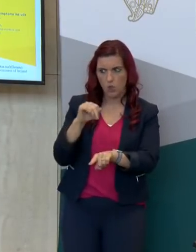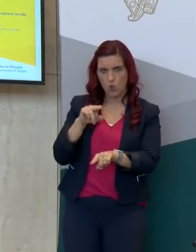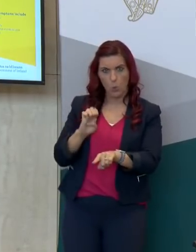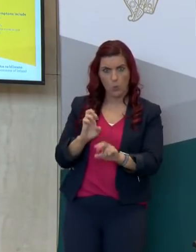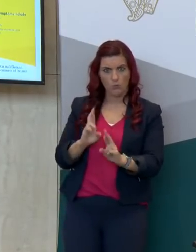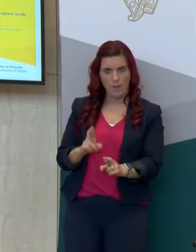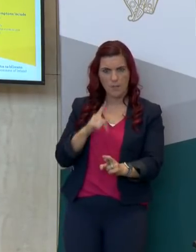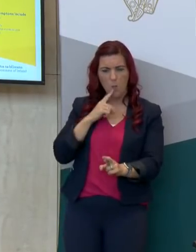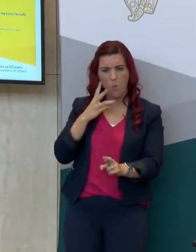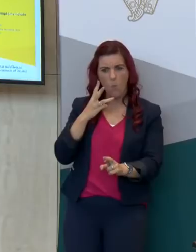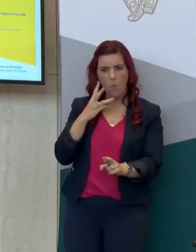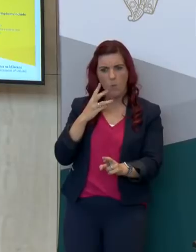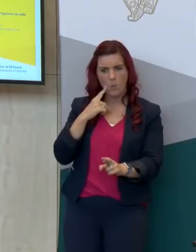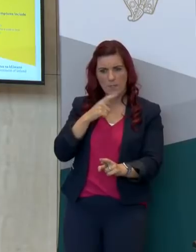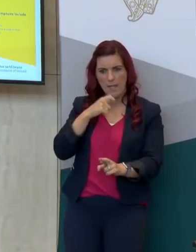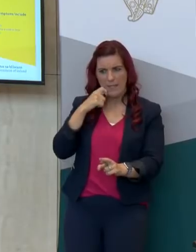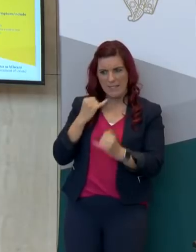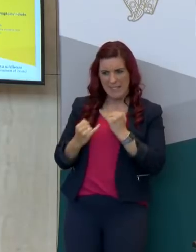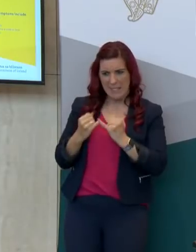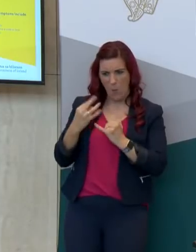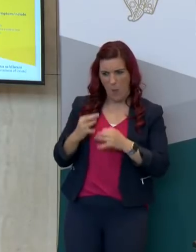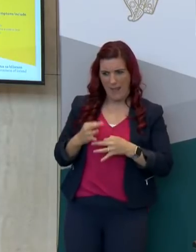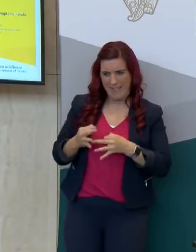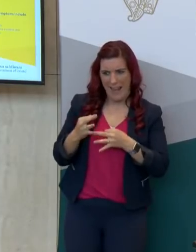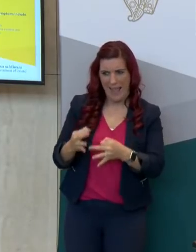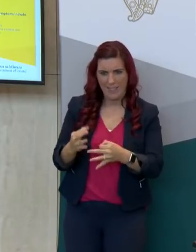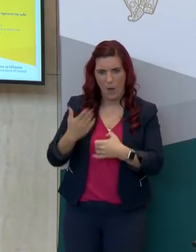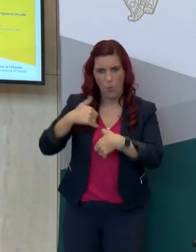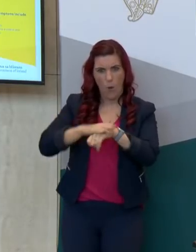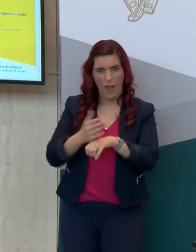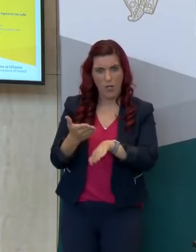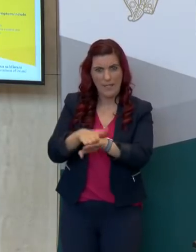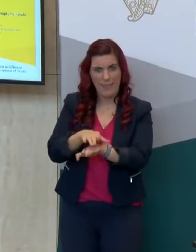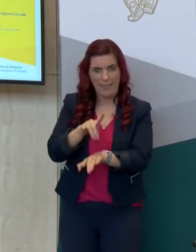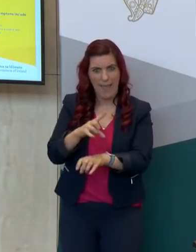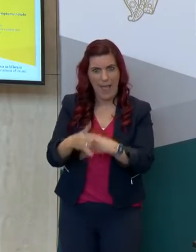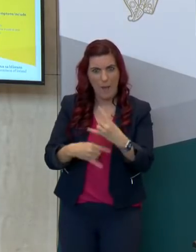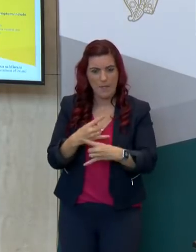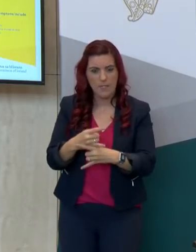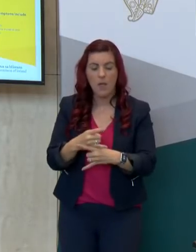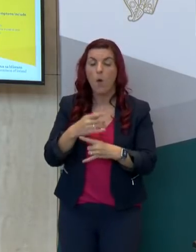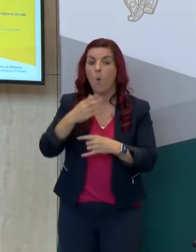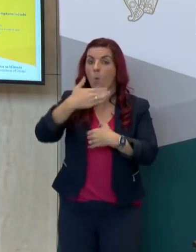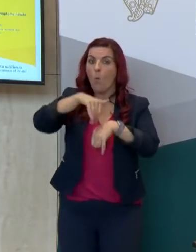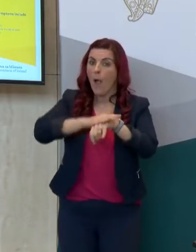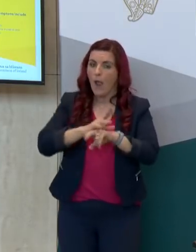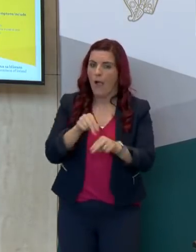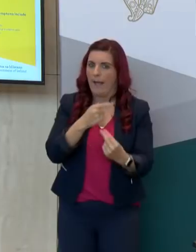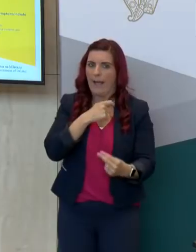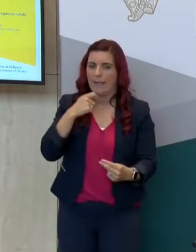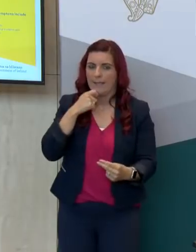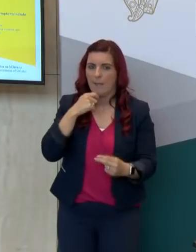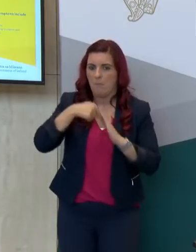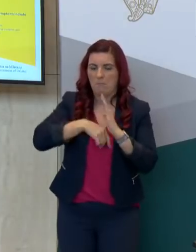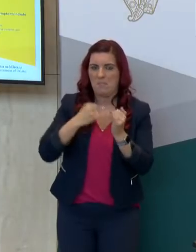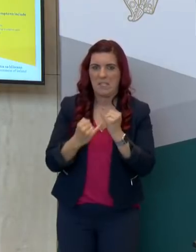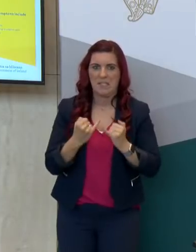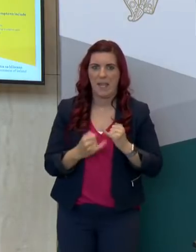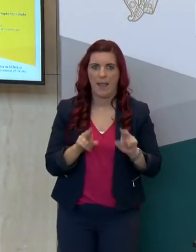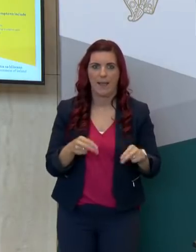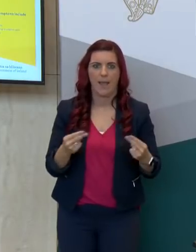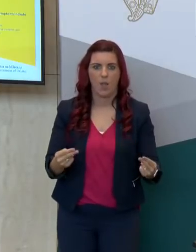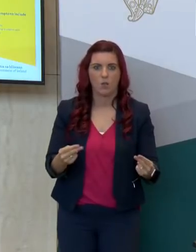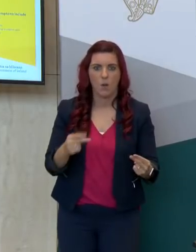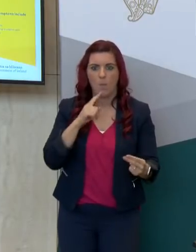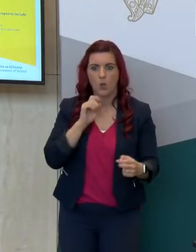where those deaths occurred and what the cause of the delay was? I can't give you more detail on where they occurred. So there's 2